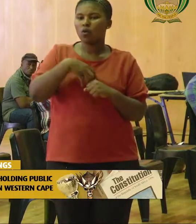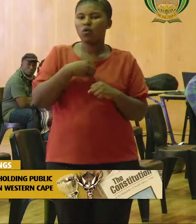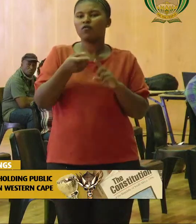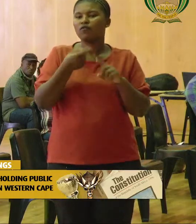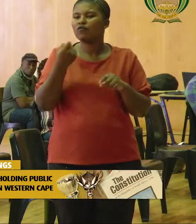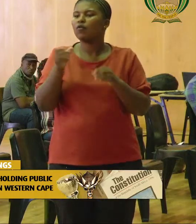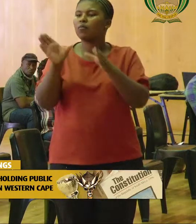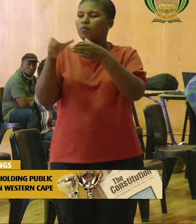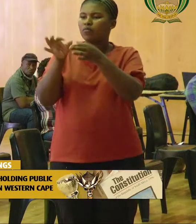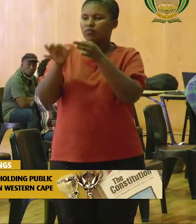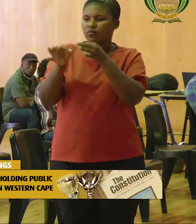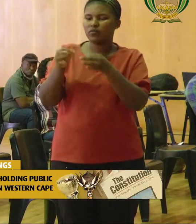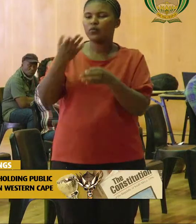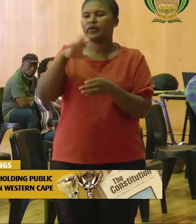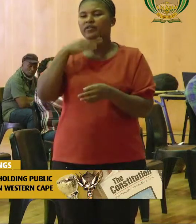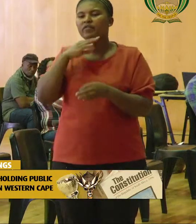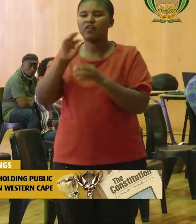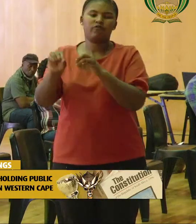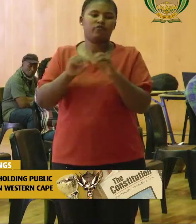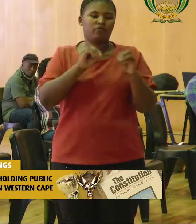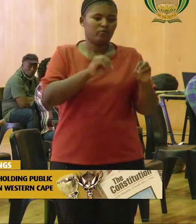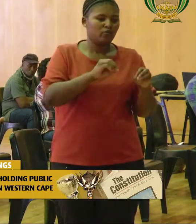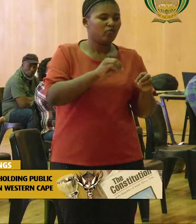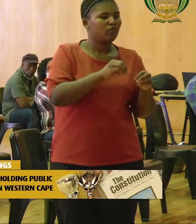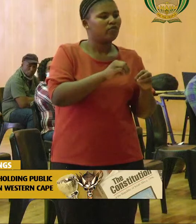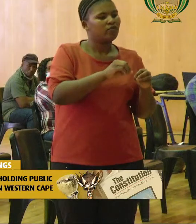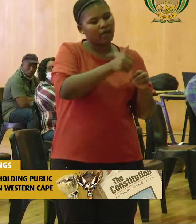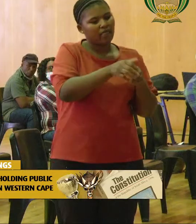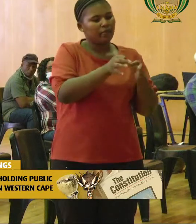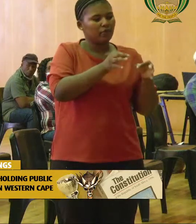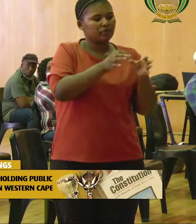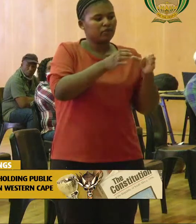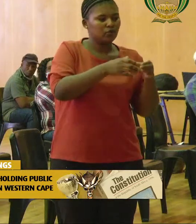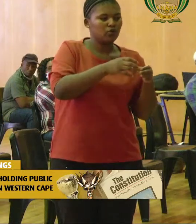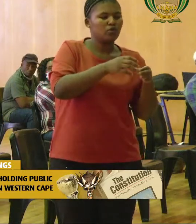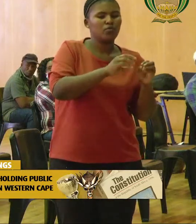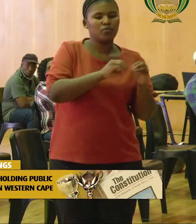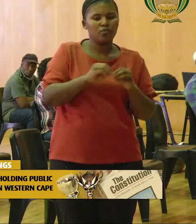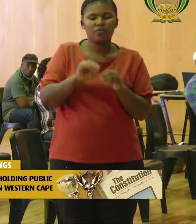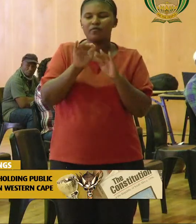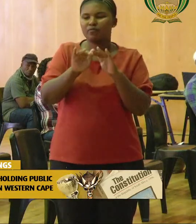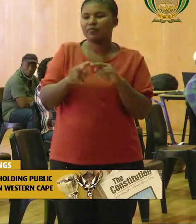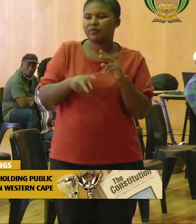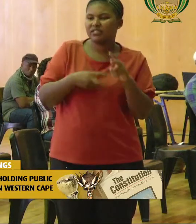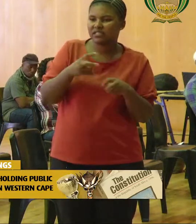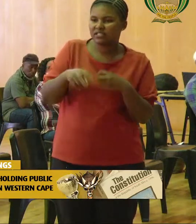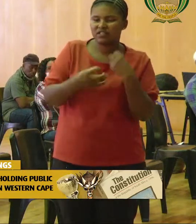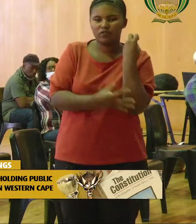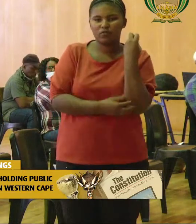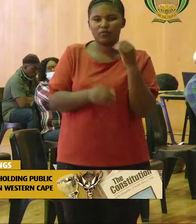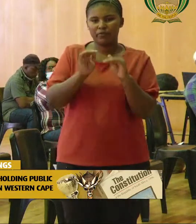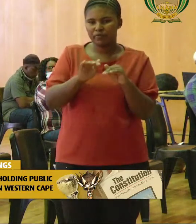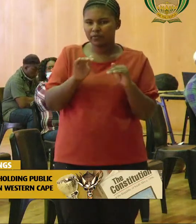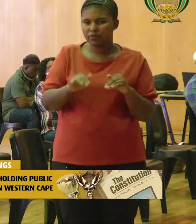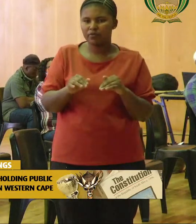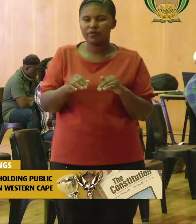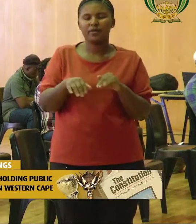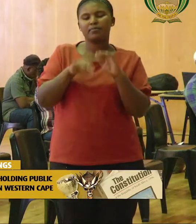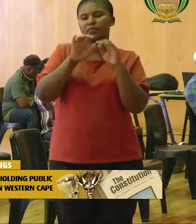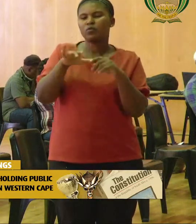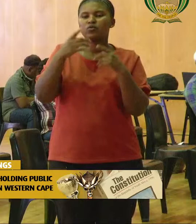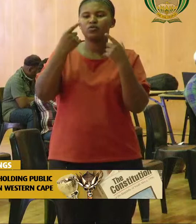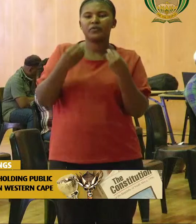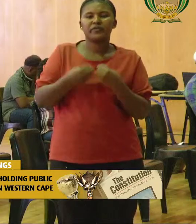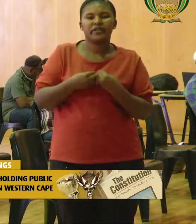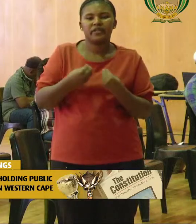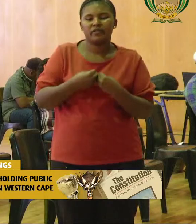know. We got fed up by what we got fed up of. People stealing from the poor, people doing things